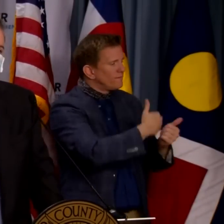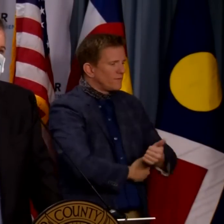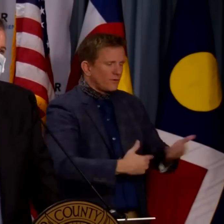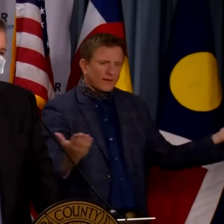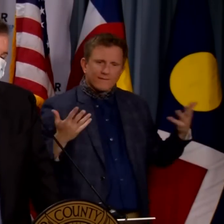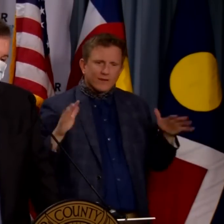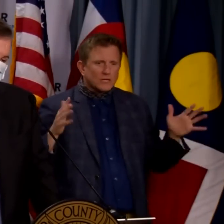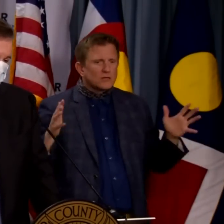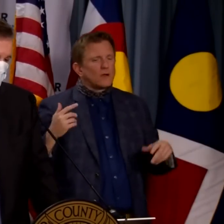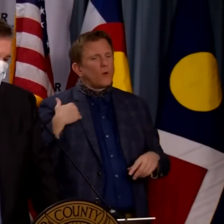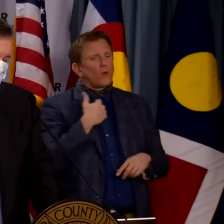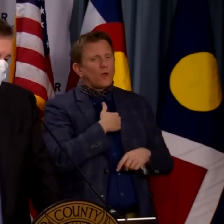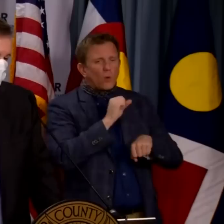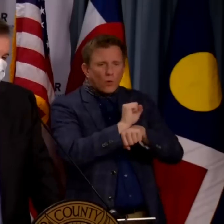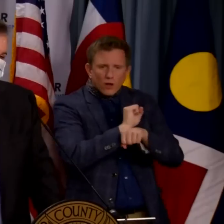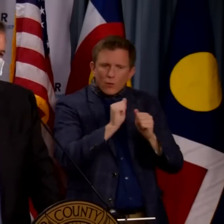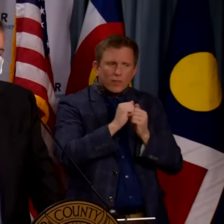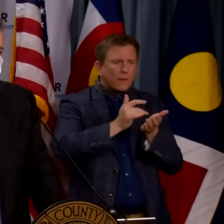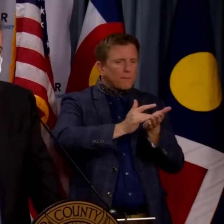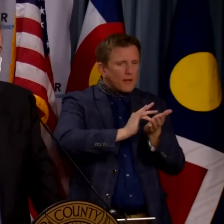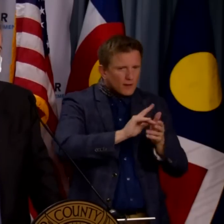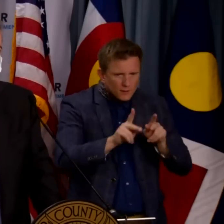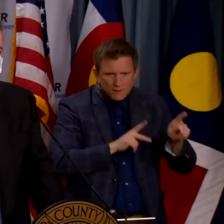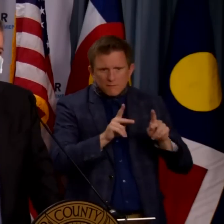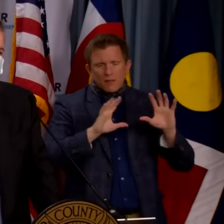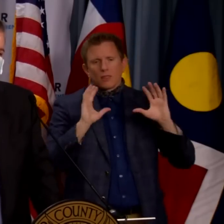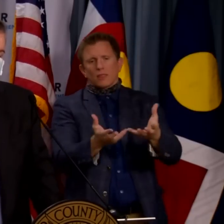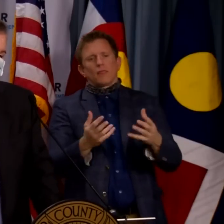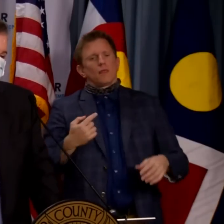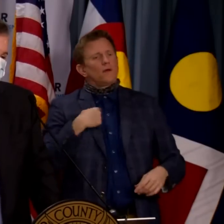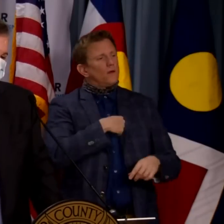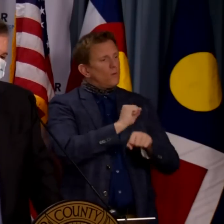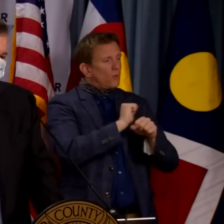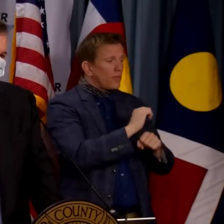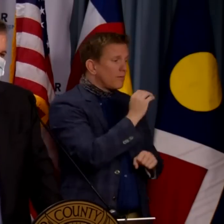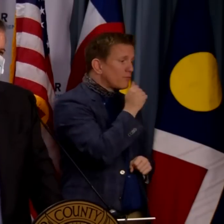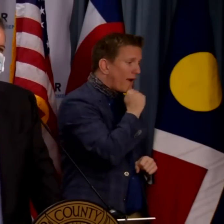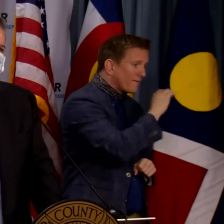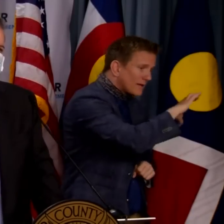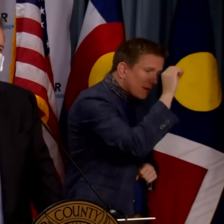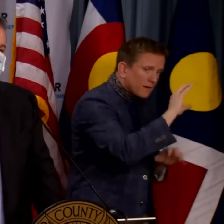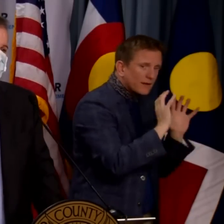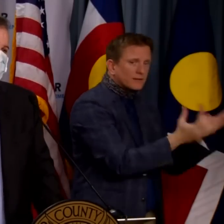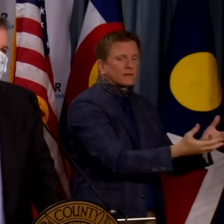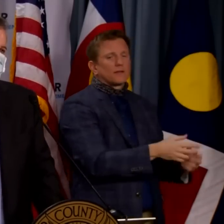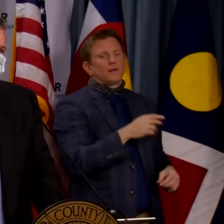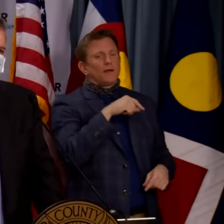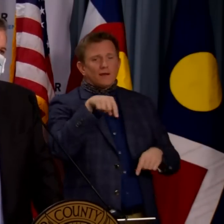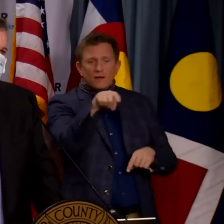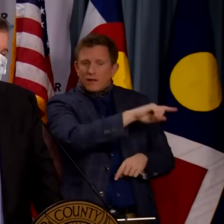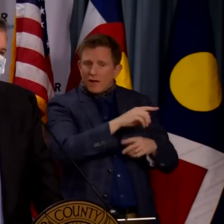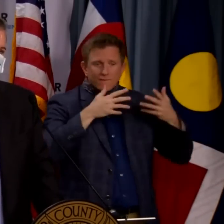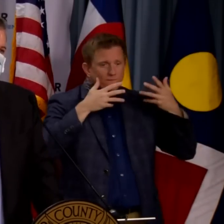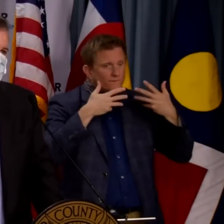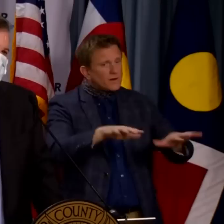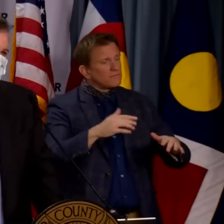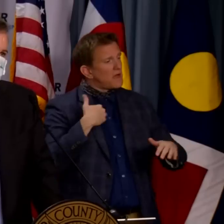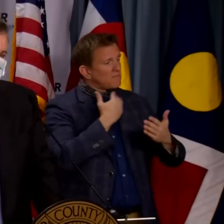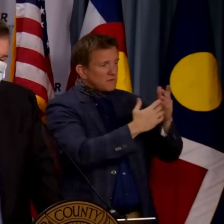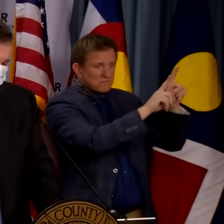shortage of the reagents and so on. Is Denver looking into doing something like that so that we're not feeling the supply shortage so much?